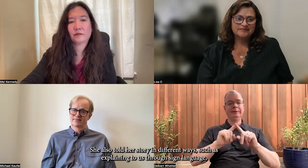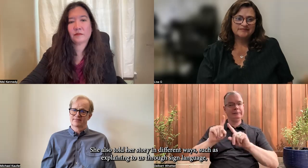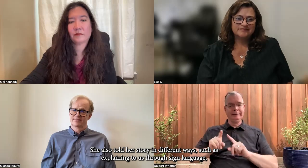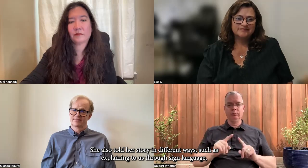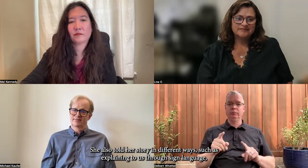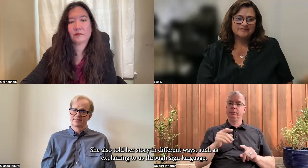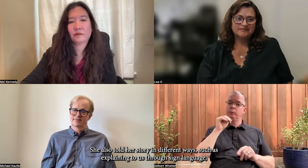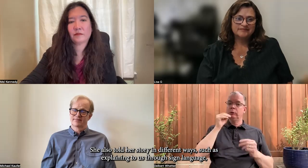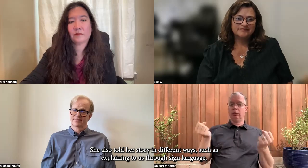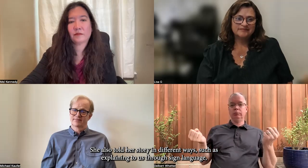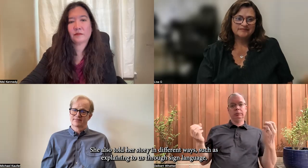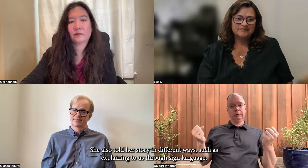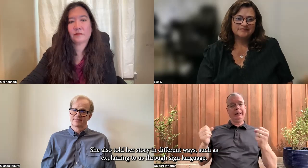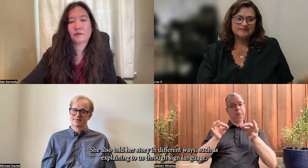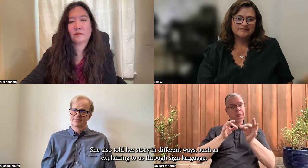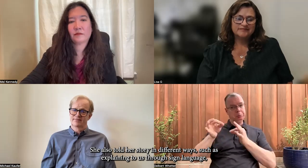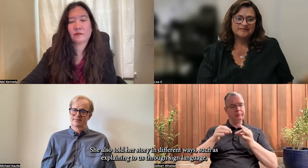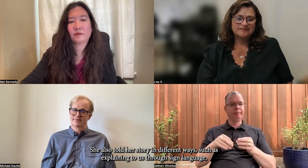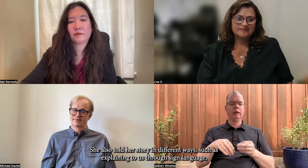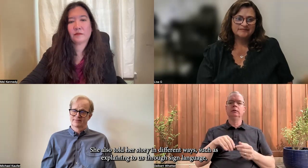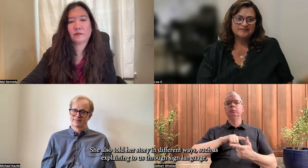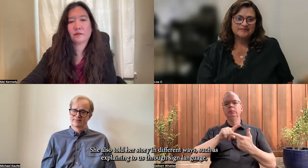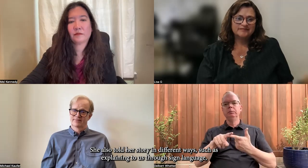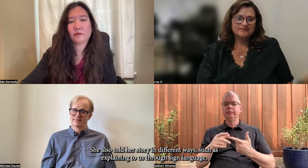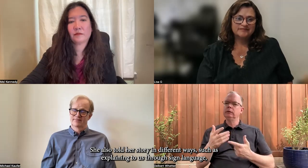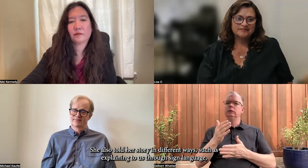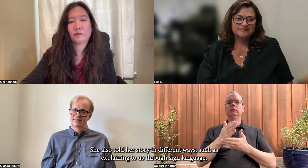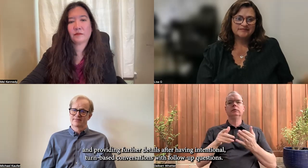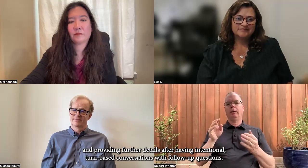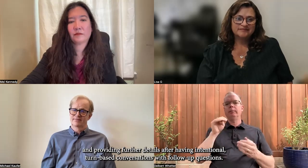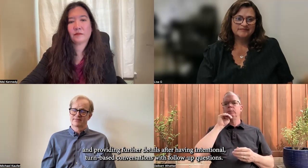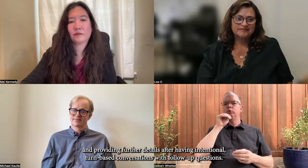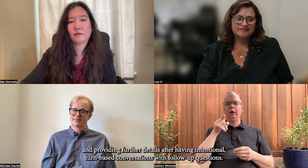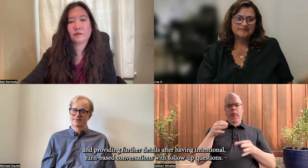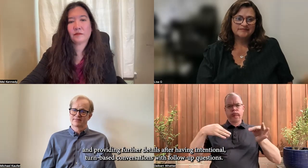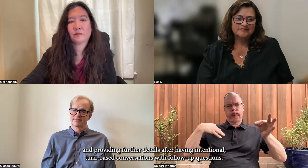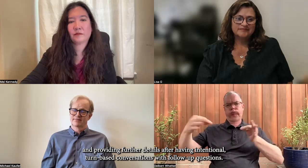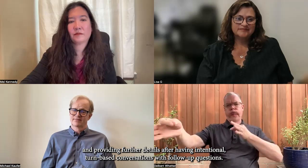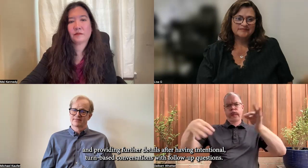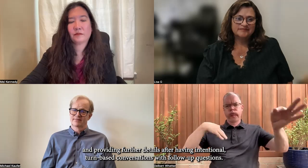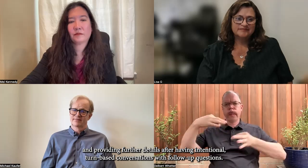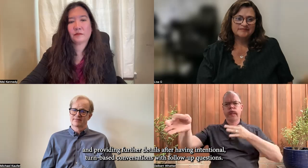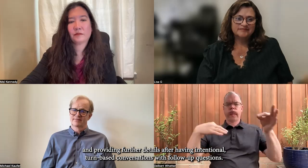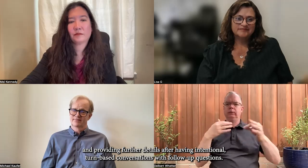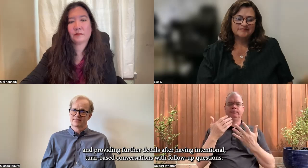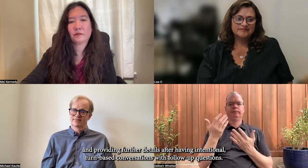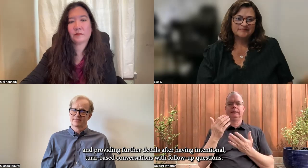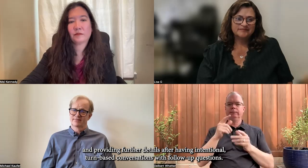She also told her story in different ways, such as explaining to us through sign language and providing further details after having intentional